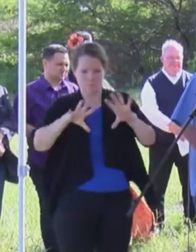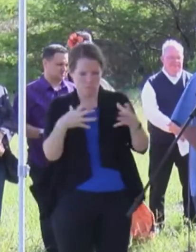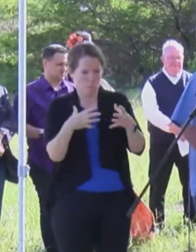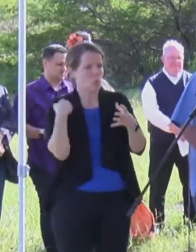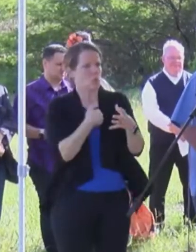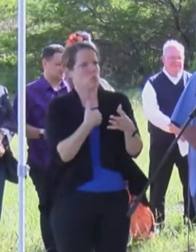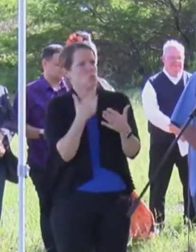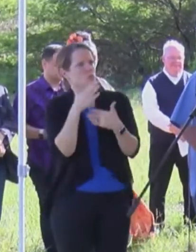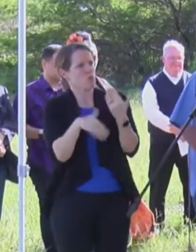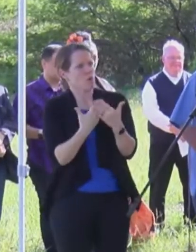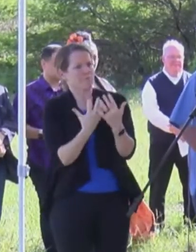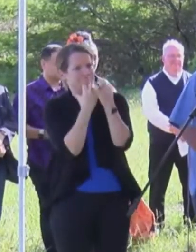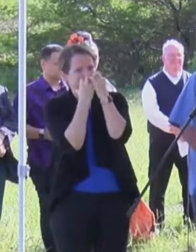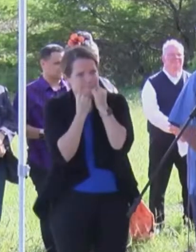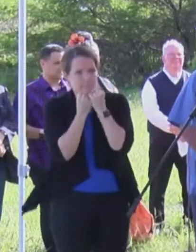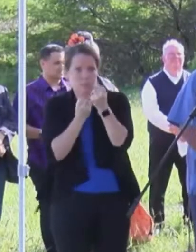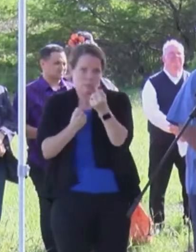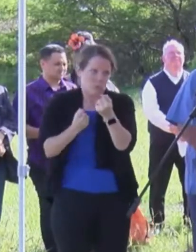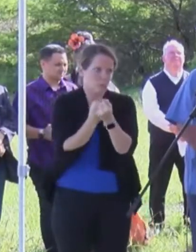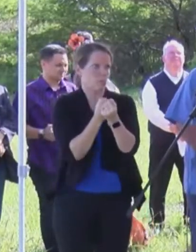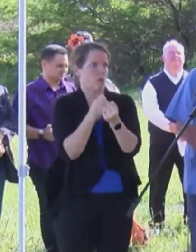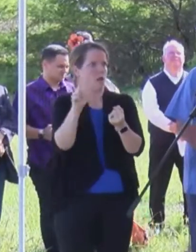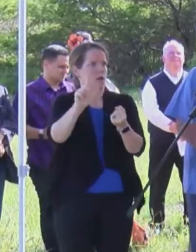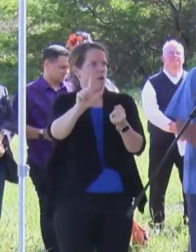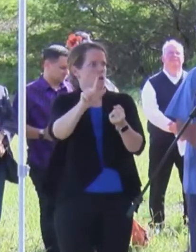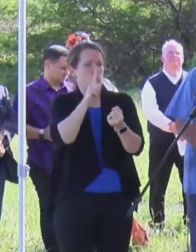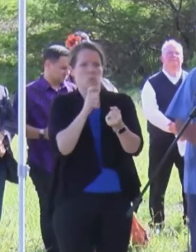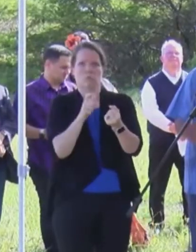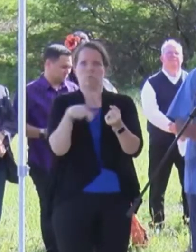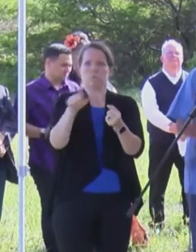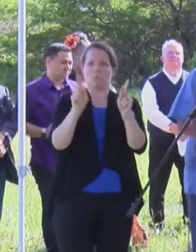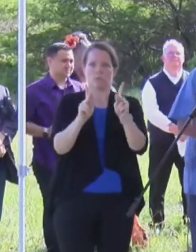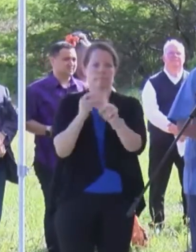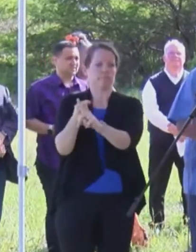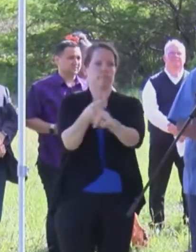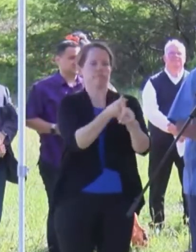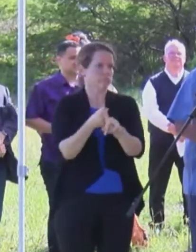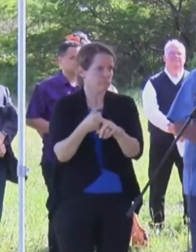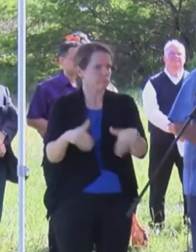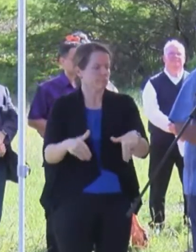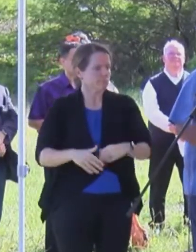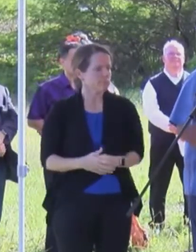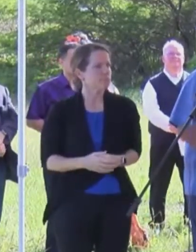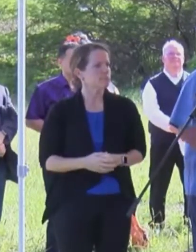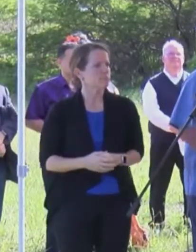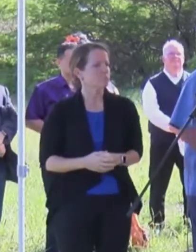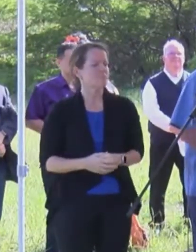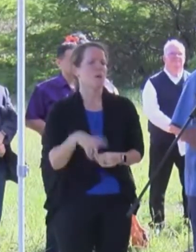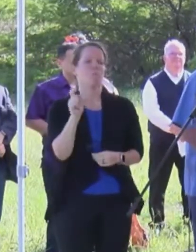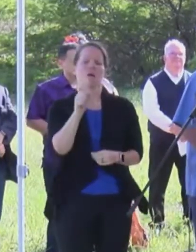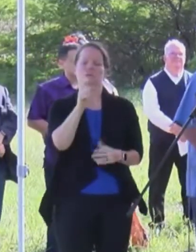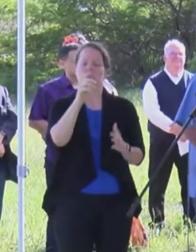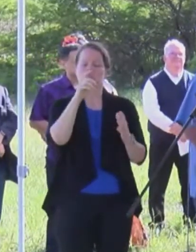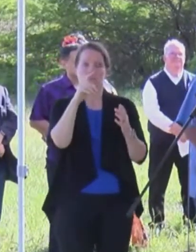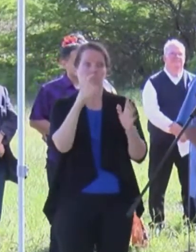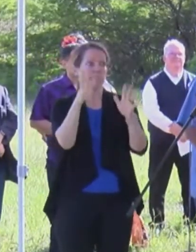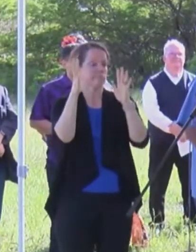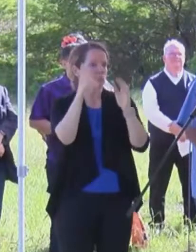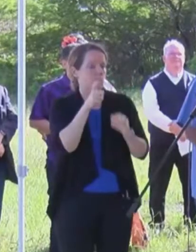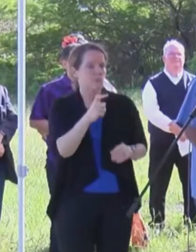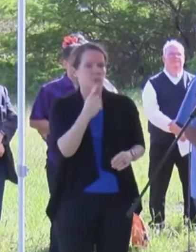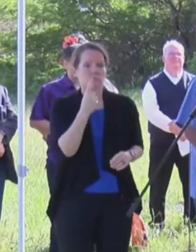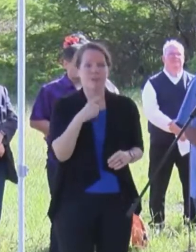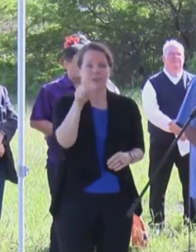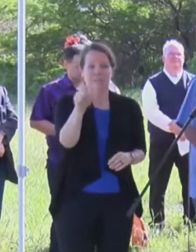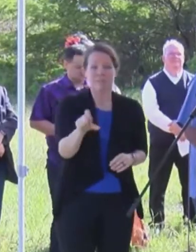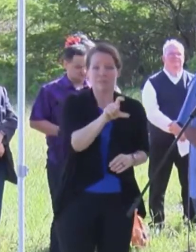people of Maui that were affected. And then finally, I just want to give a big shout out to Red Cross and to FEMA.